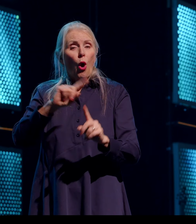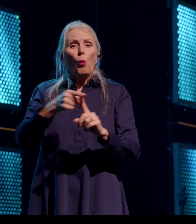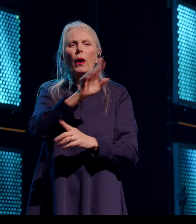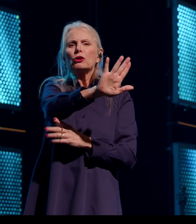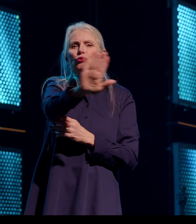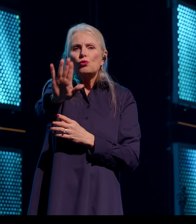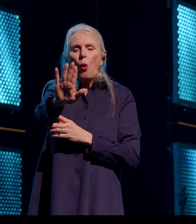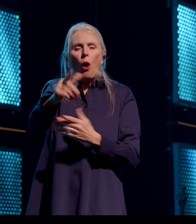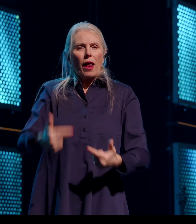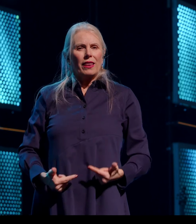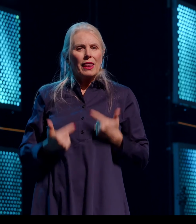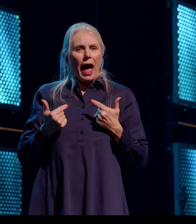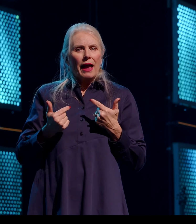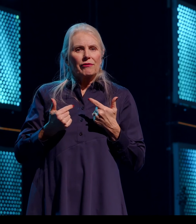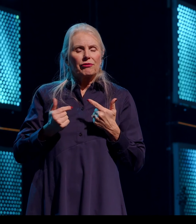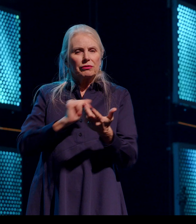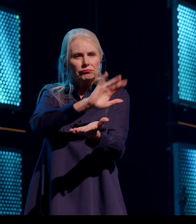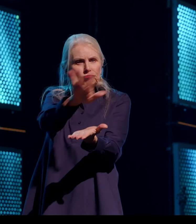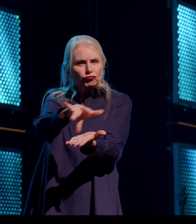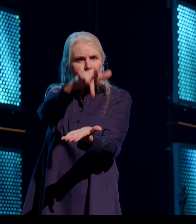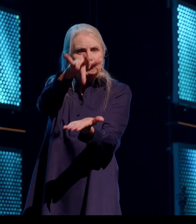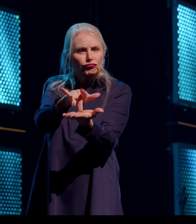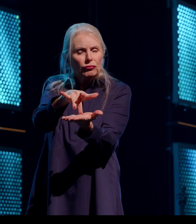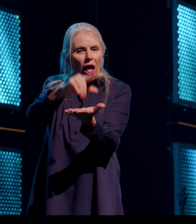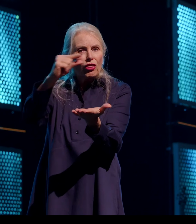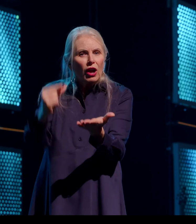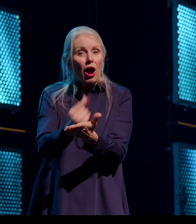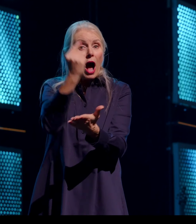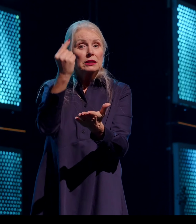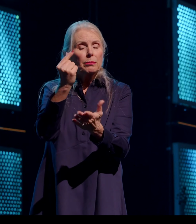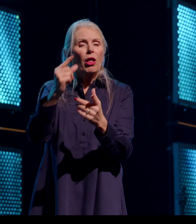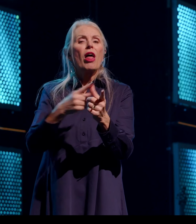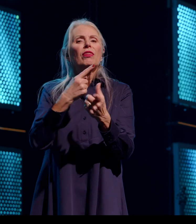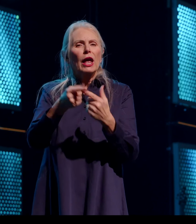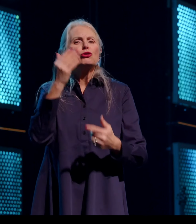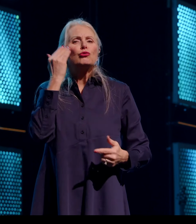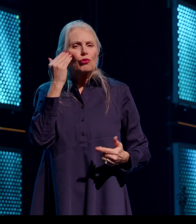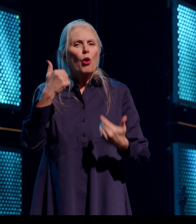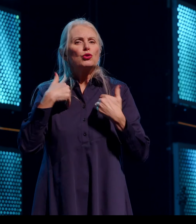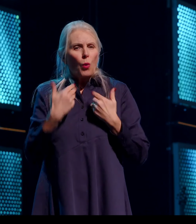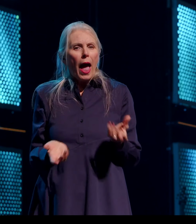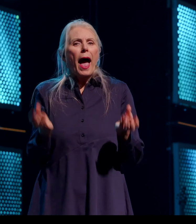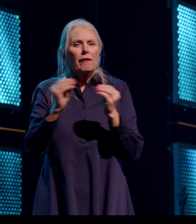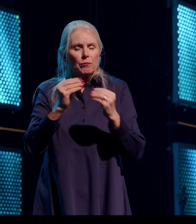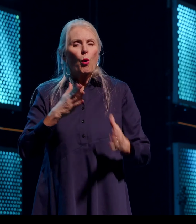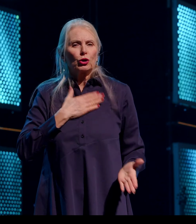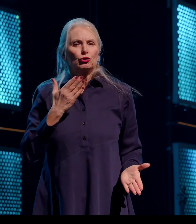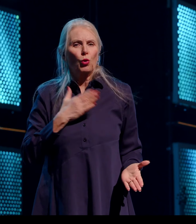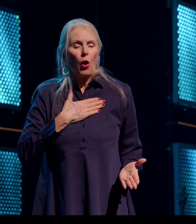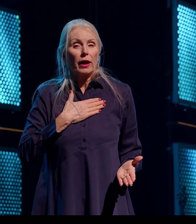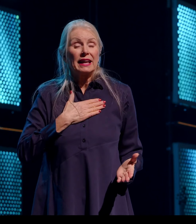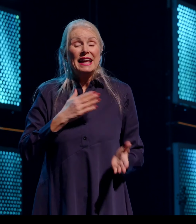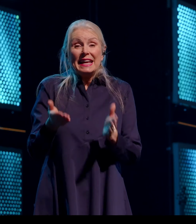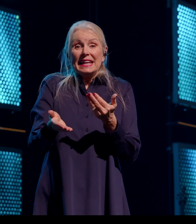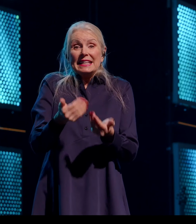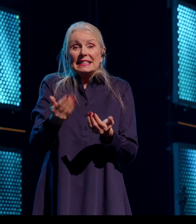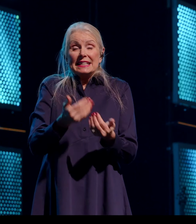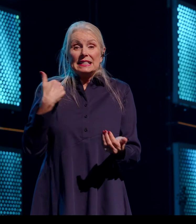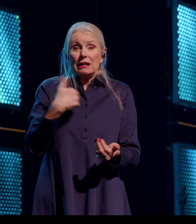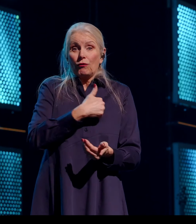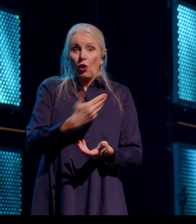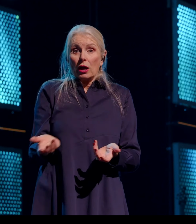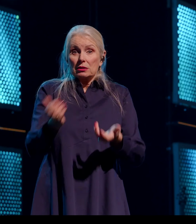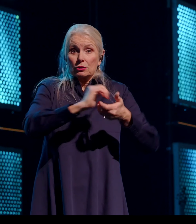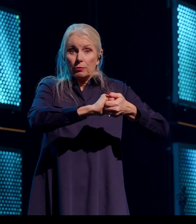is centered in the gospel, wouldn't you know you have more joy? Wouldn't you know it's easy for us to be unified as a church because we're centered on the